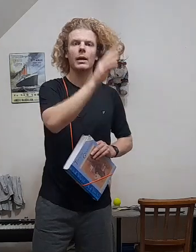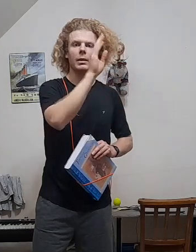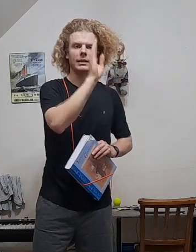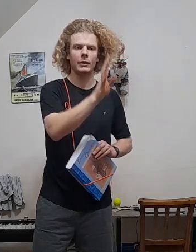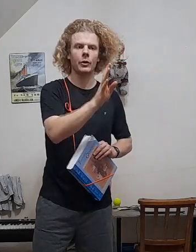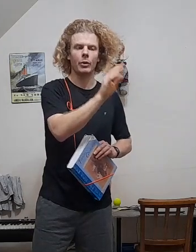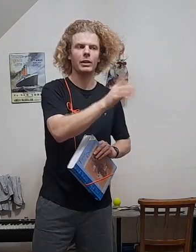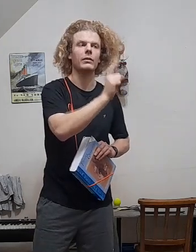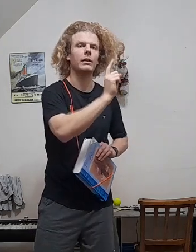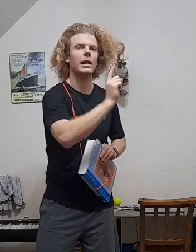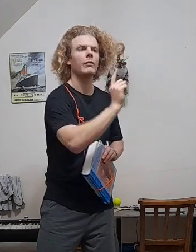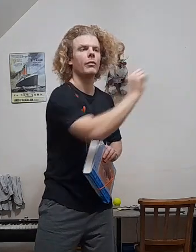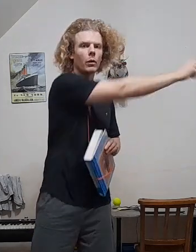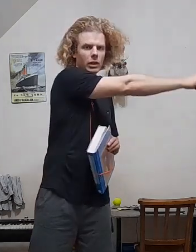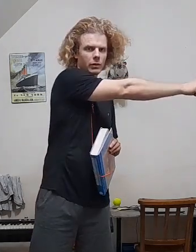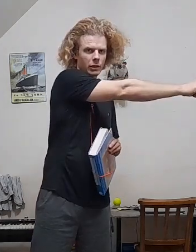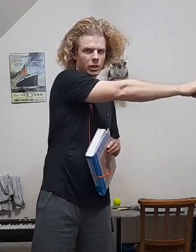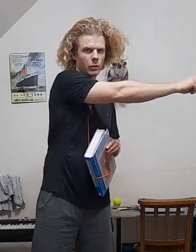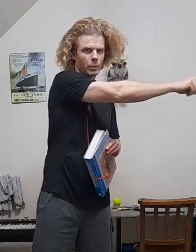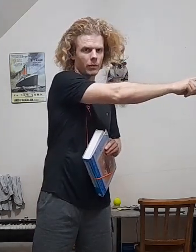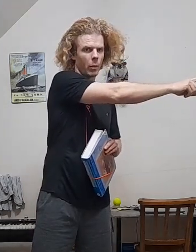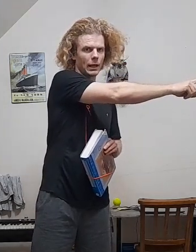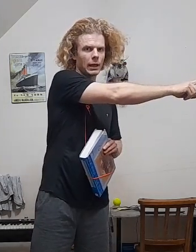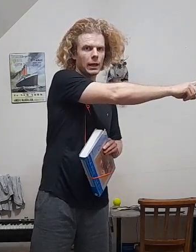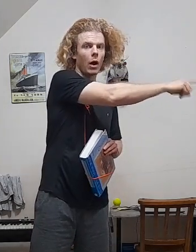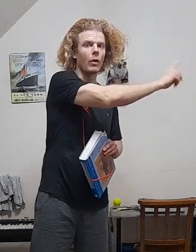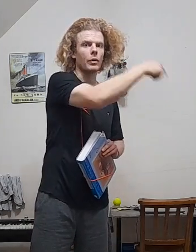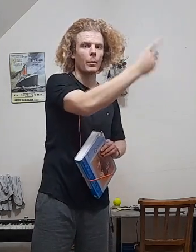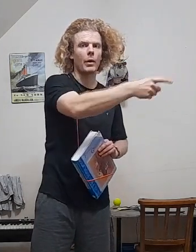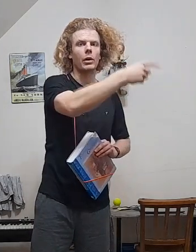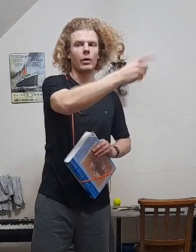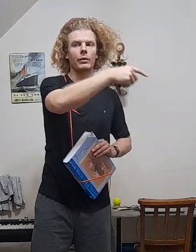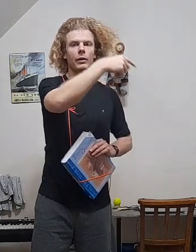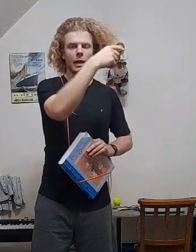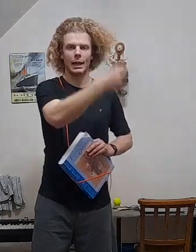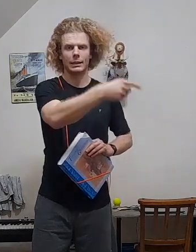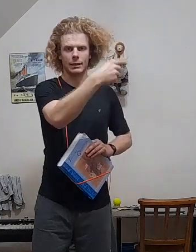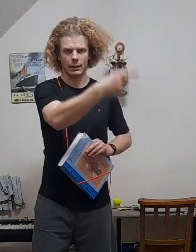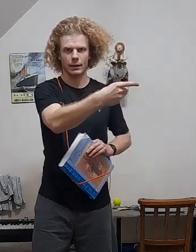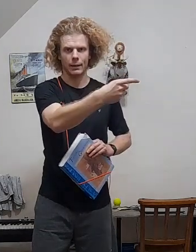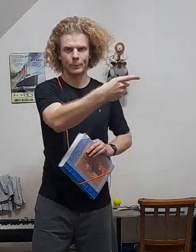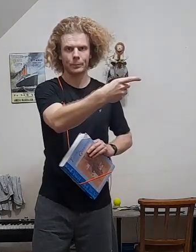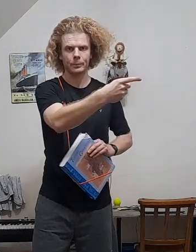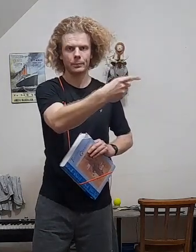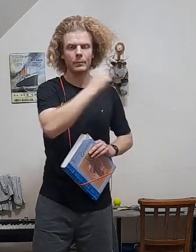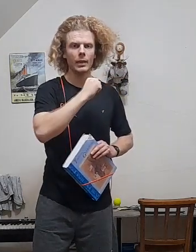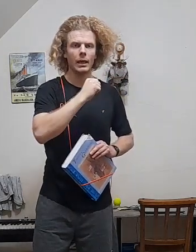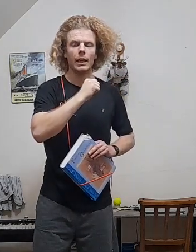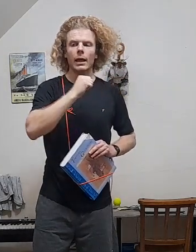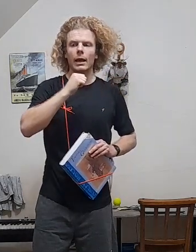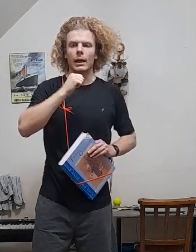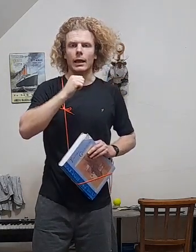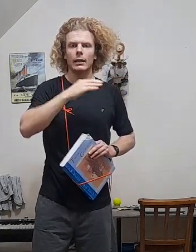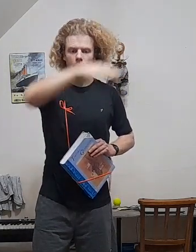mean 0. And then the 14th digit would be the 1 of a mole of acid in it. And then